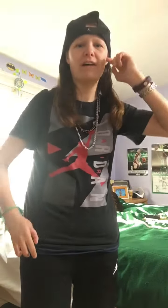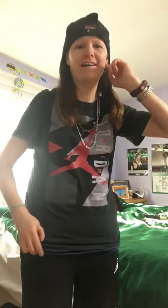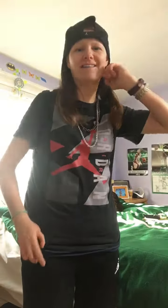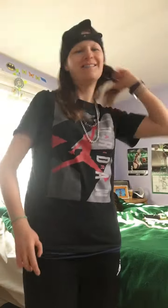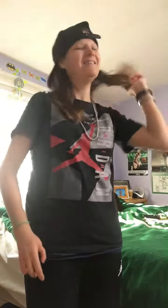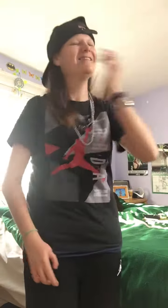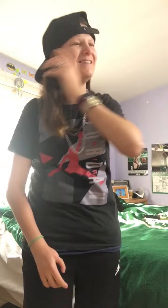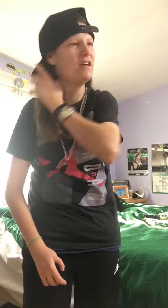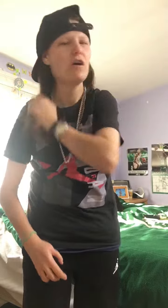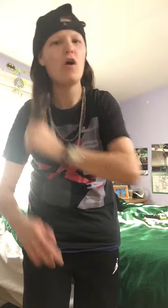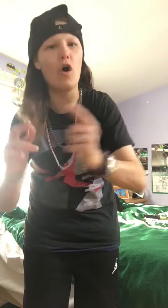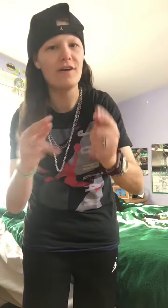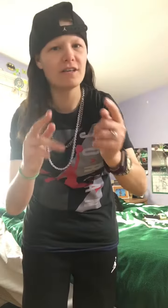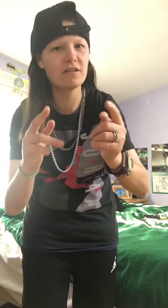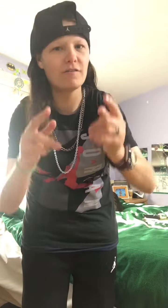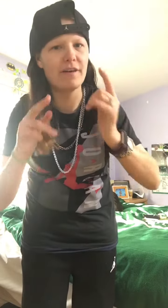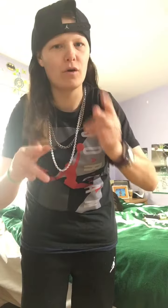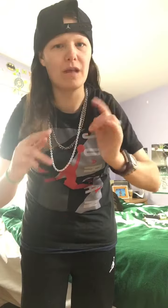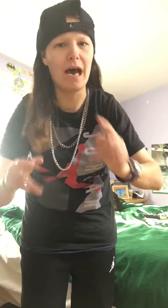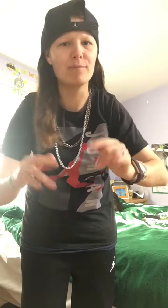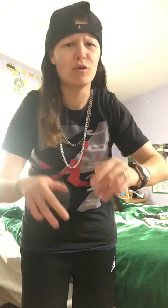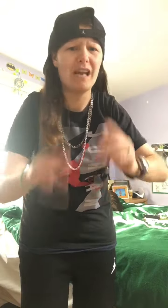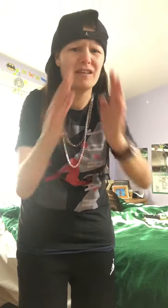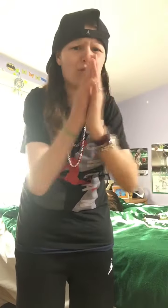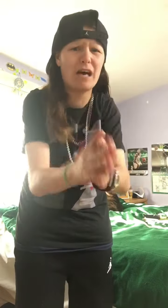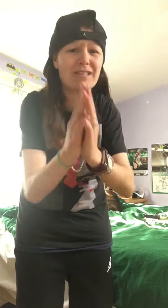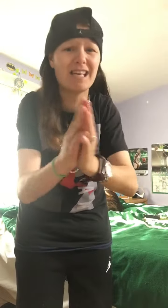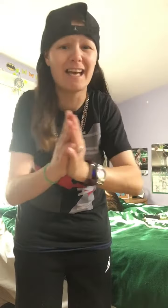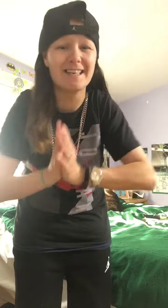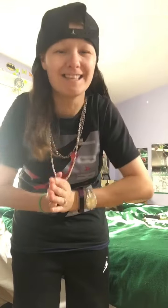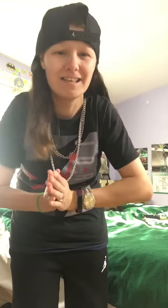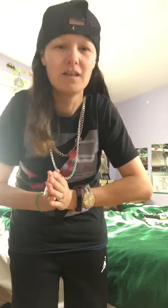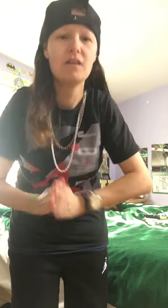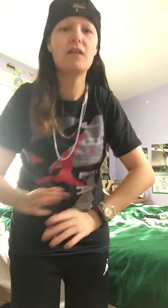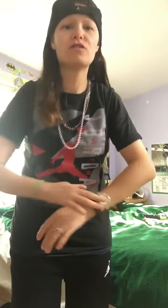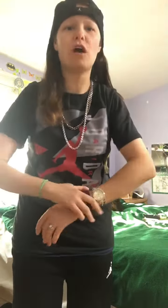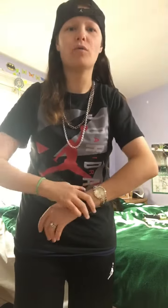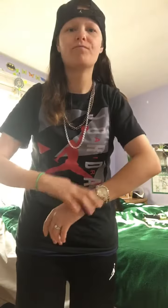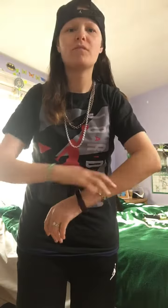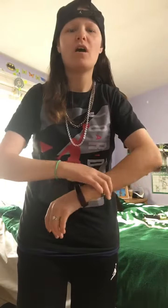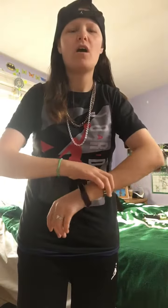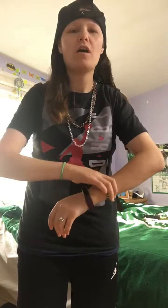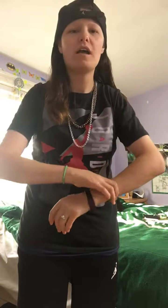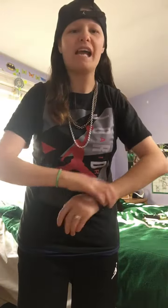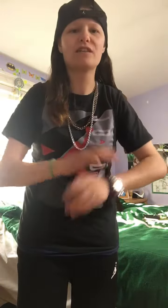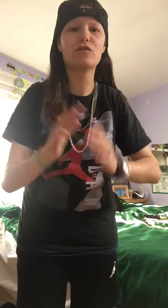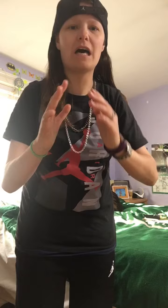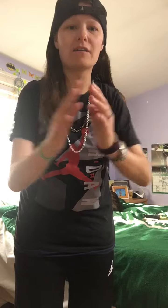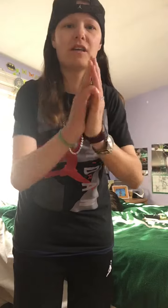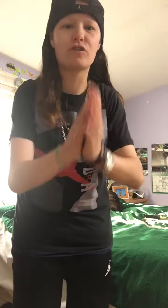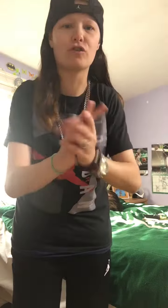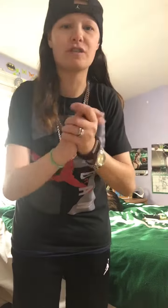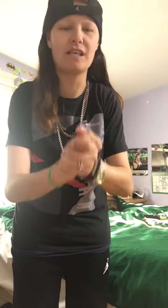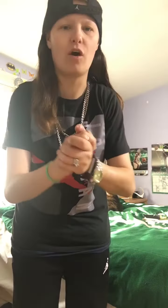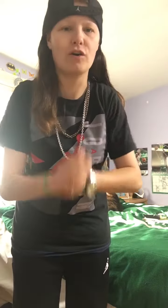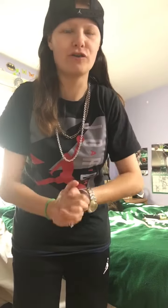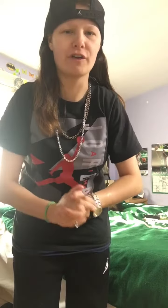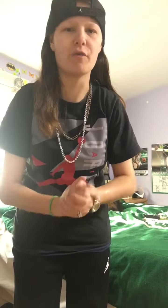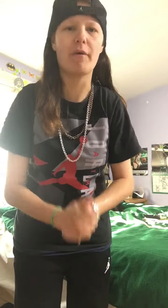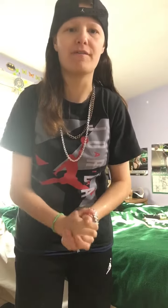button on this video that I'm doing in 2019. So in 2013, on January